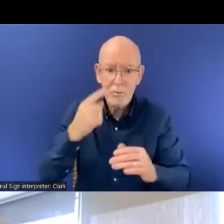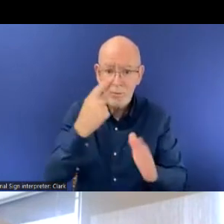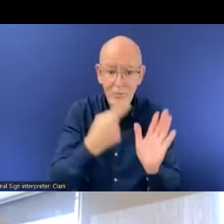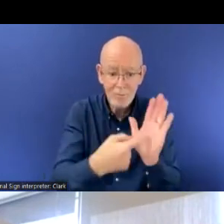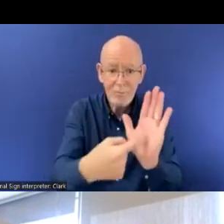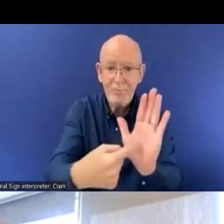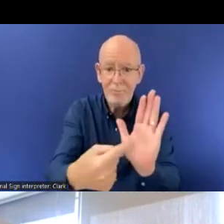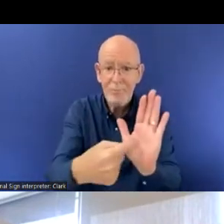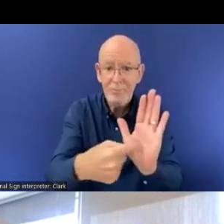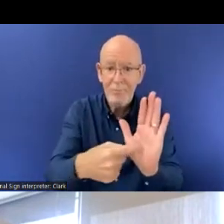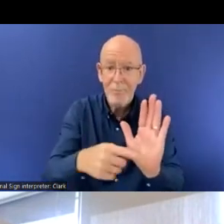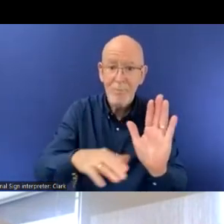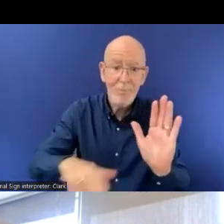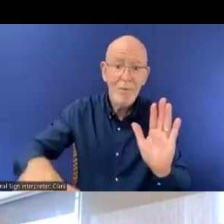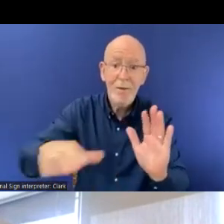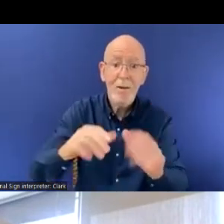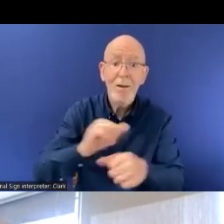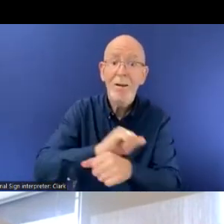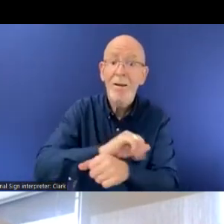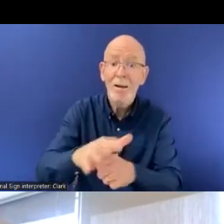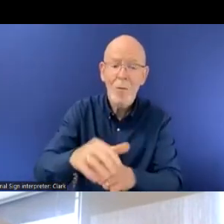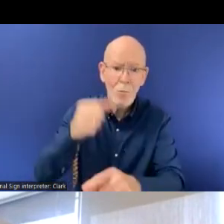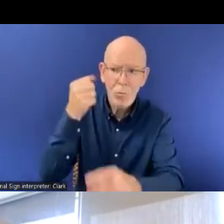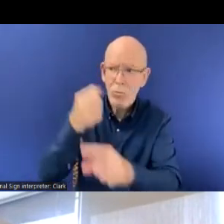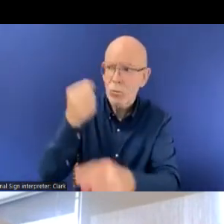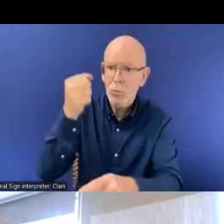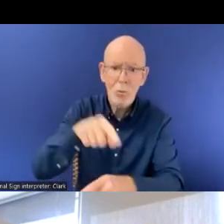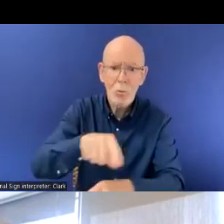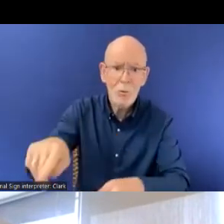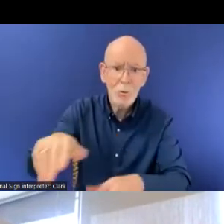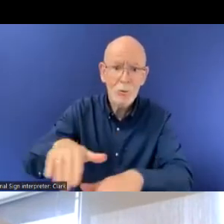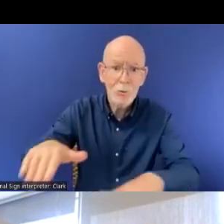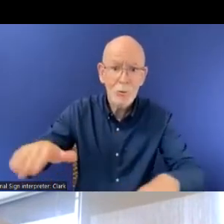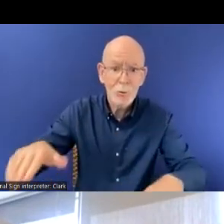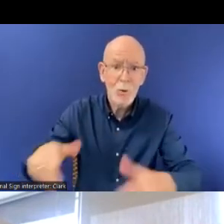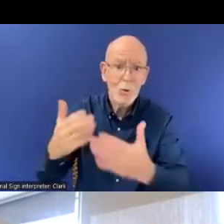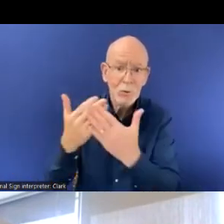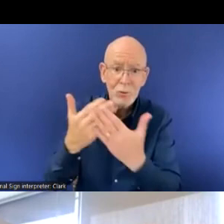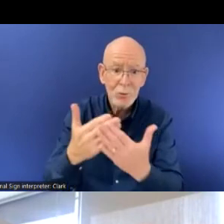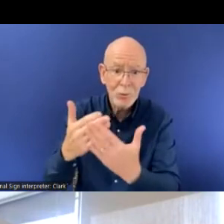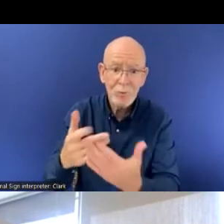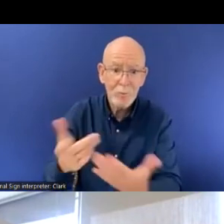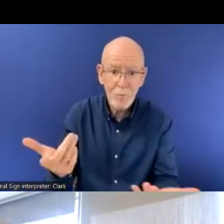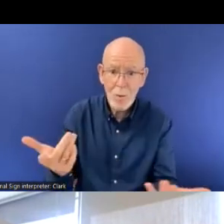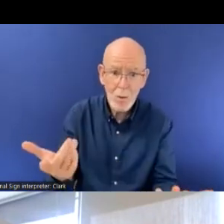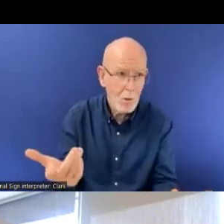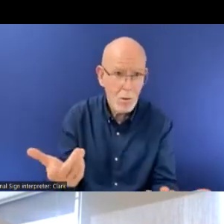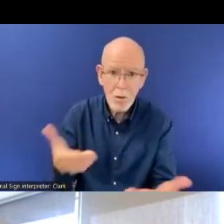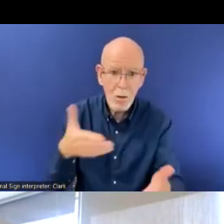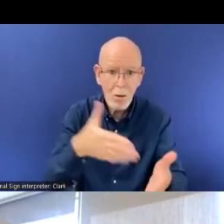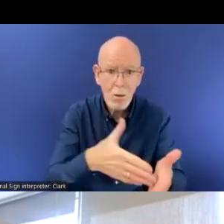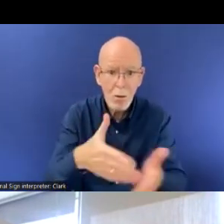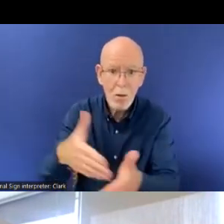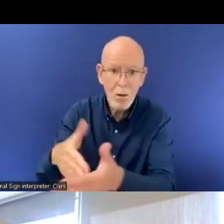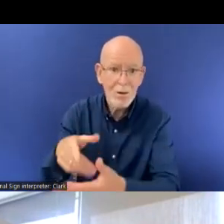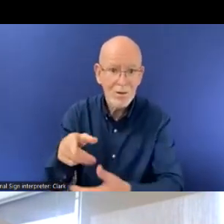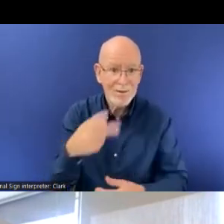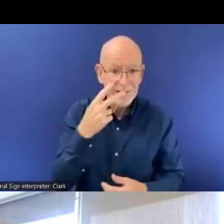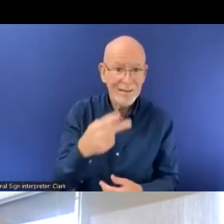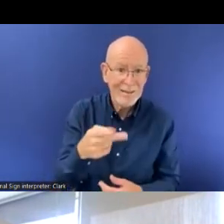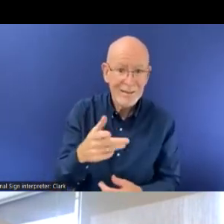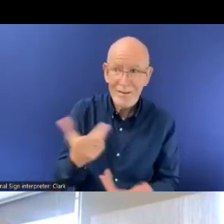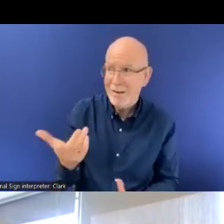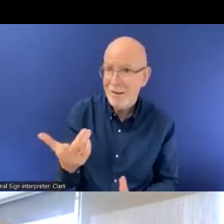we have had an interruption in learning, in school meal provision. So